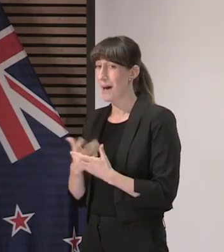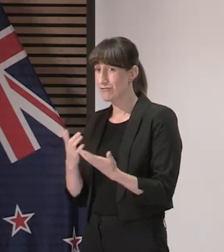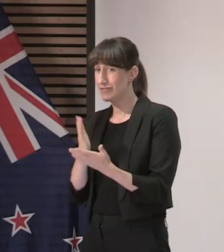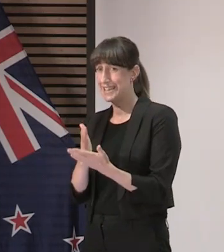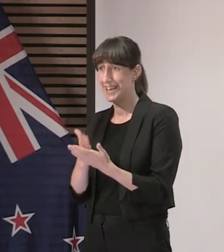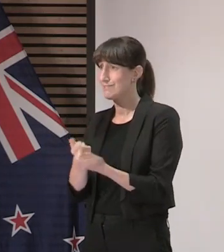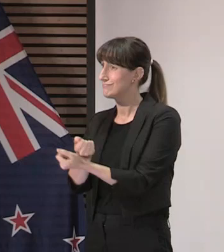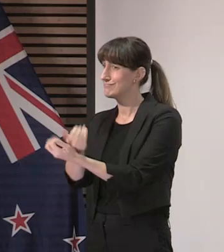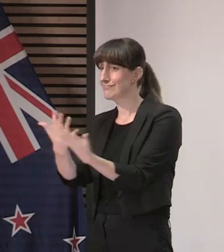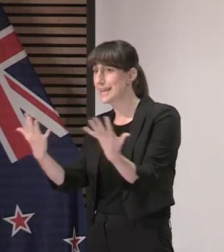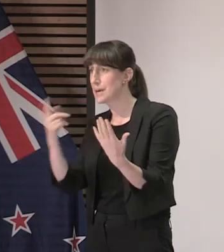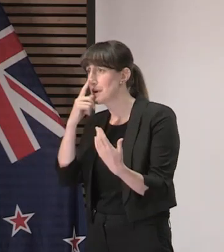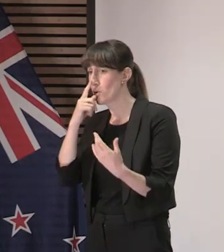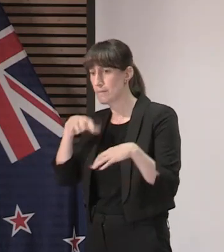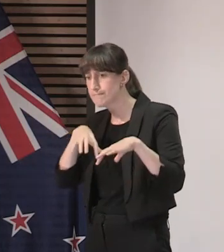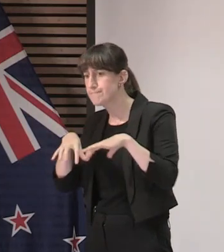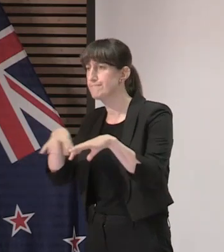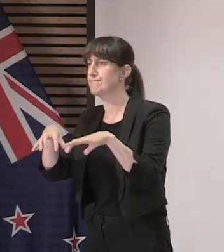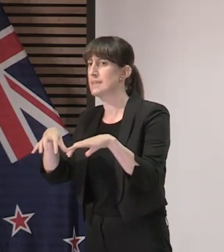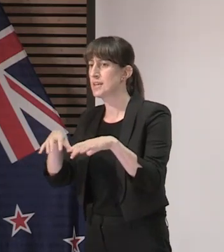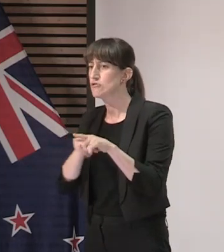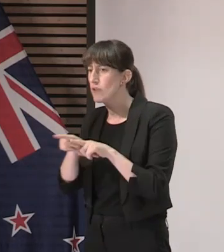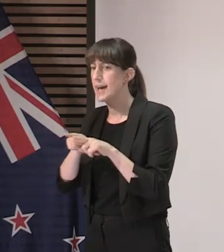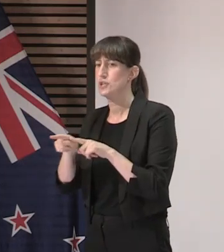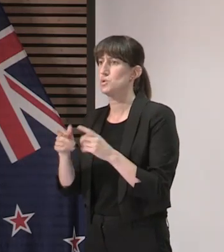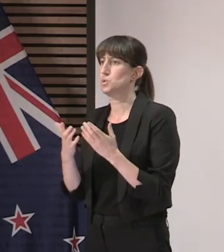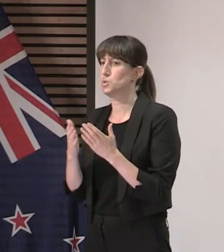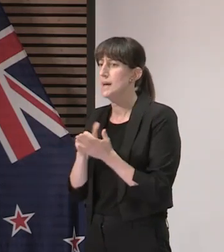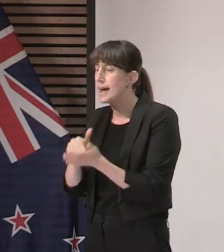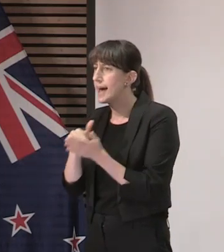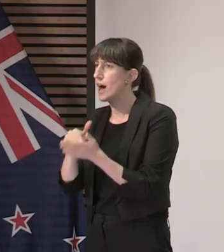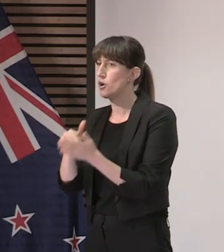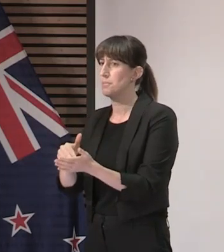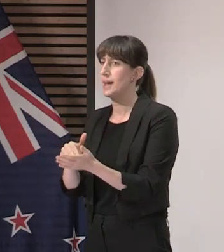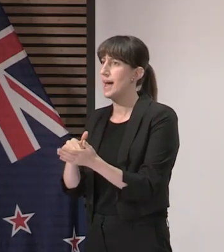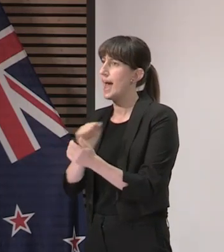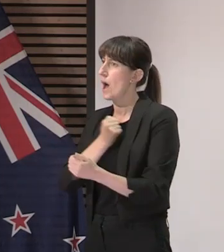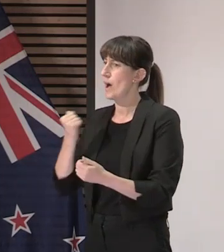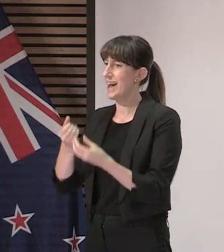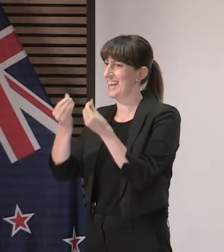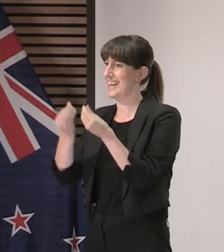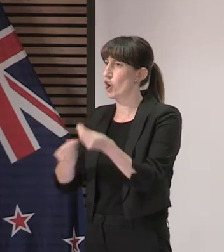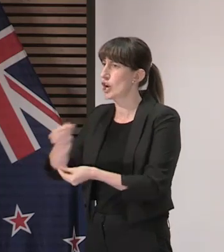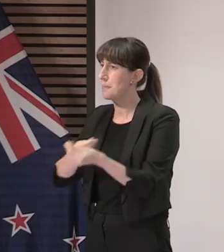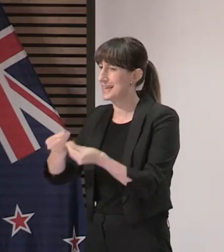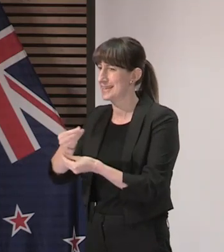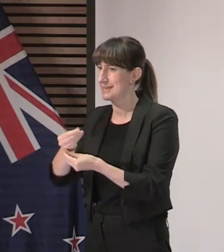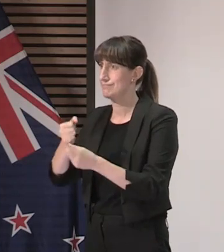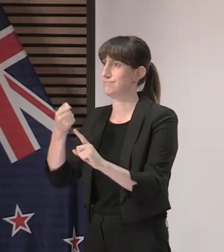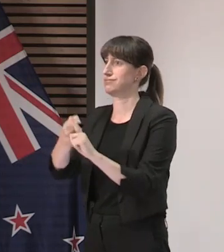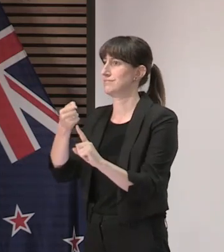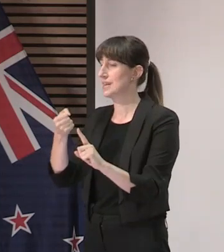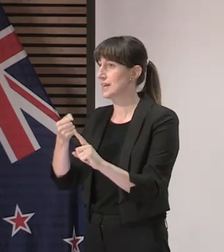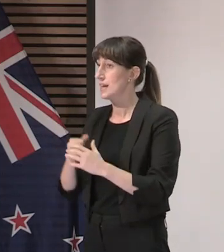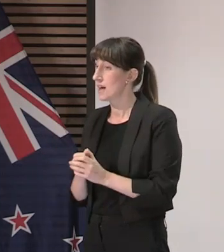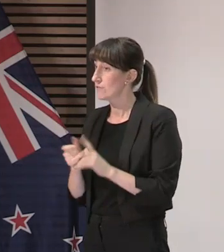private sector, citizens, to tackle the health and economic challenges of COVID-19, including the more than $23